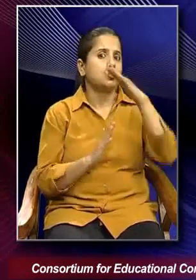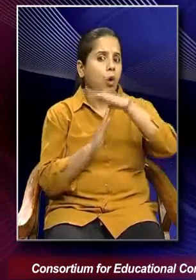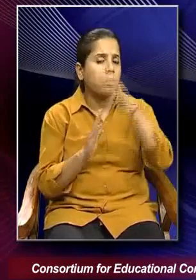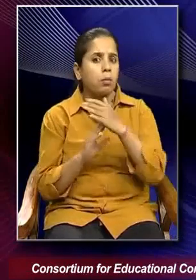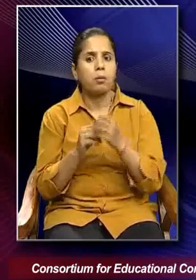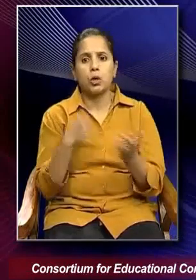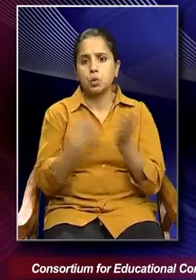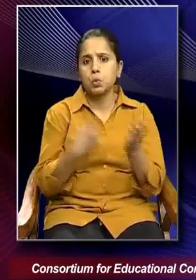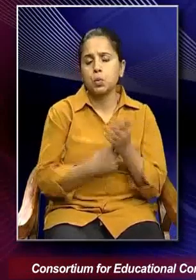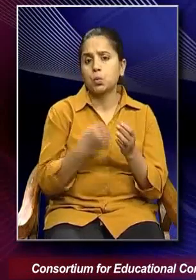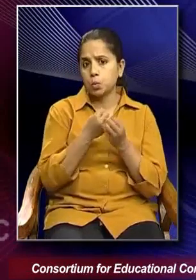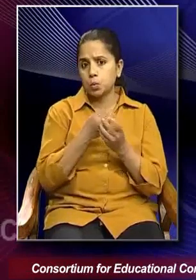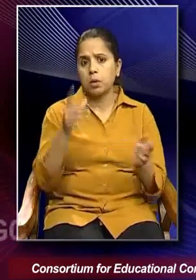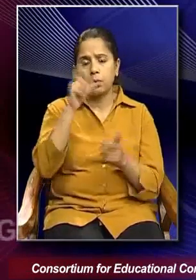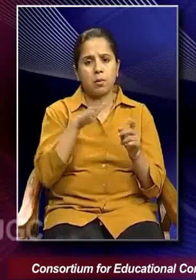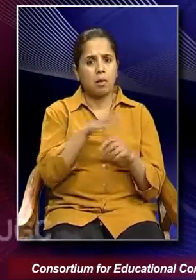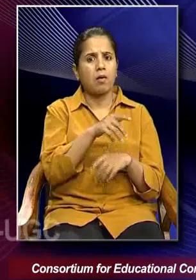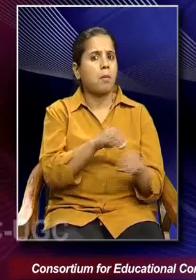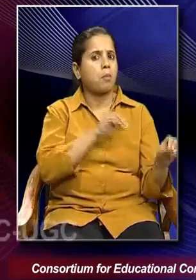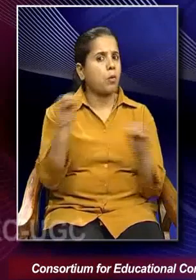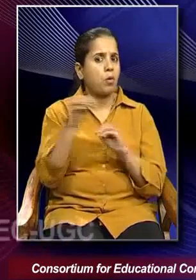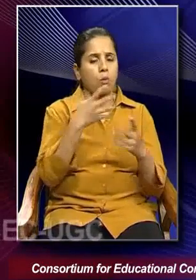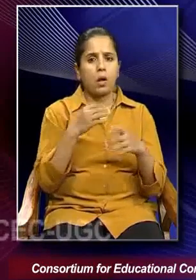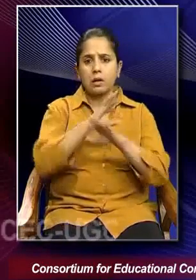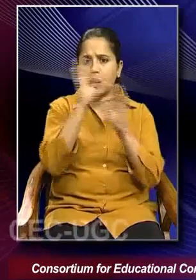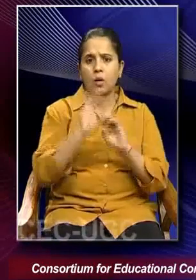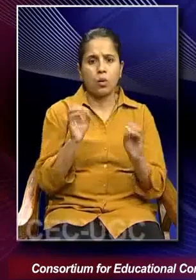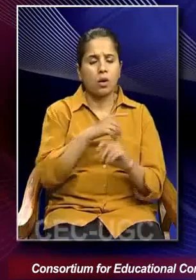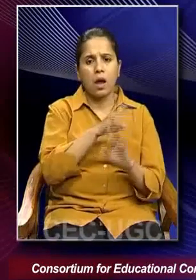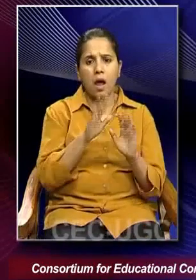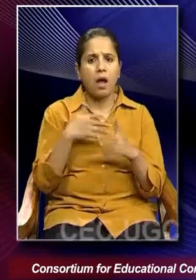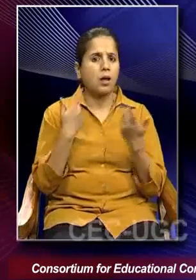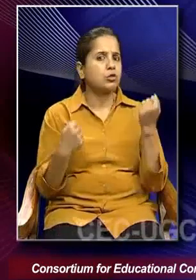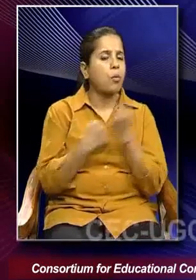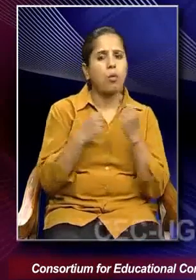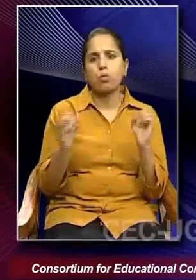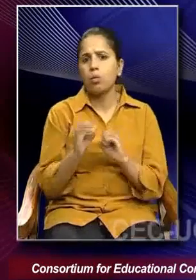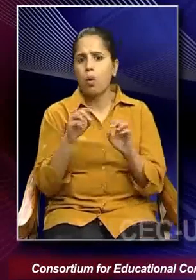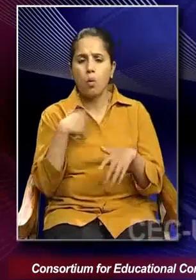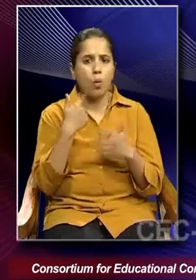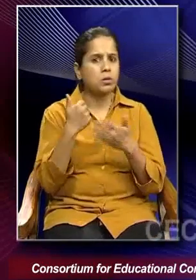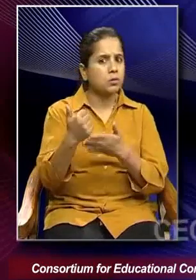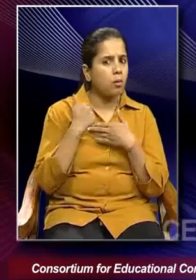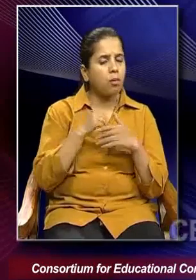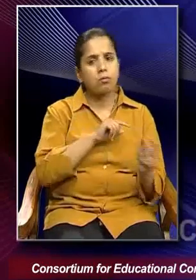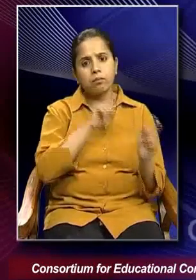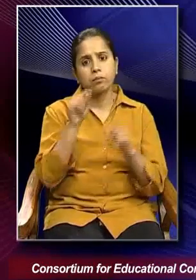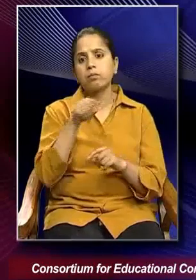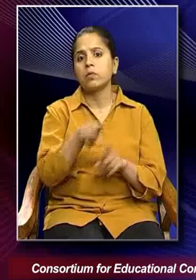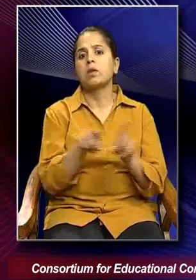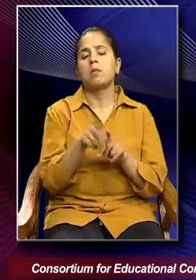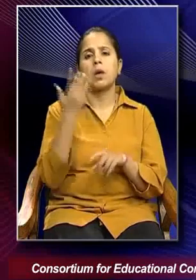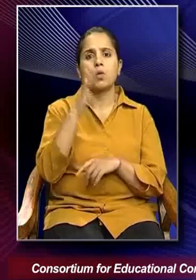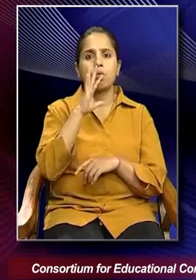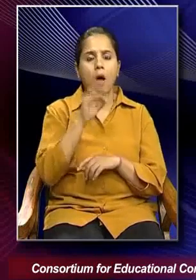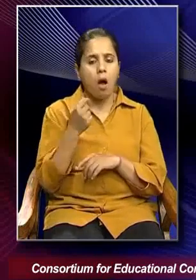in place, several times these migrants were not ready and they did not had support. And so that was a time when it was